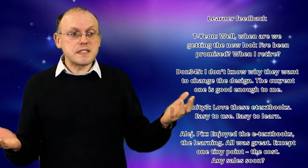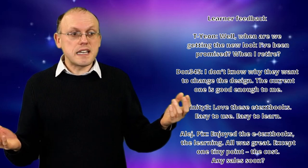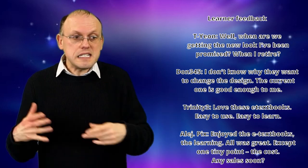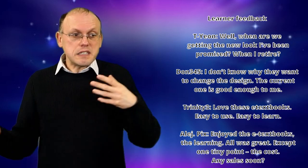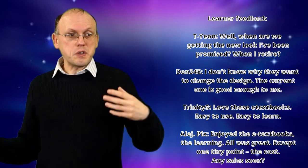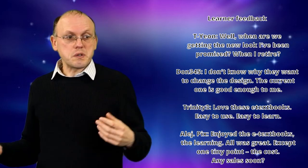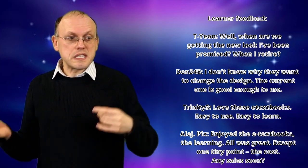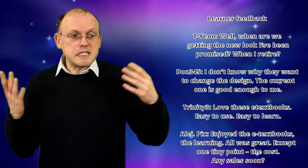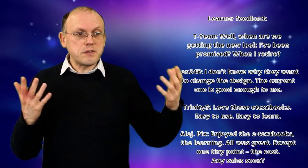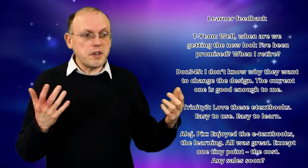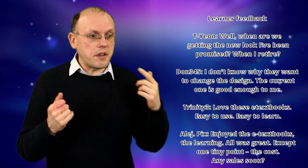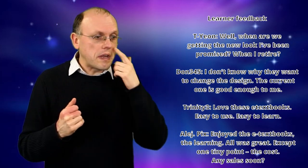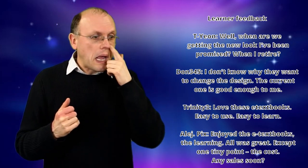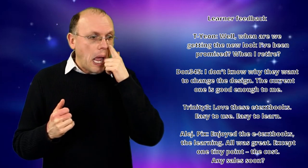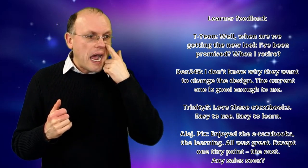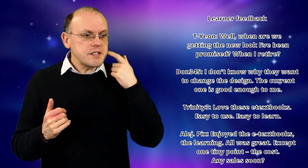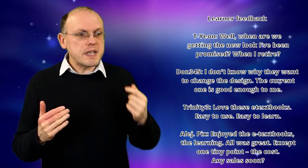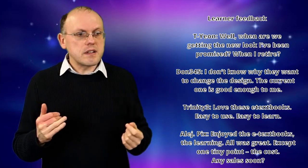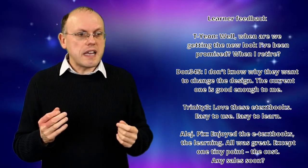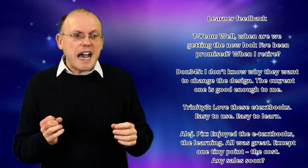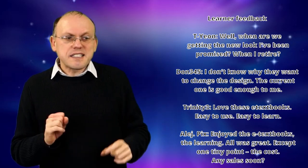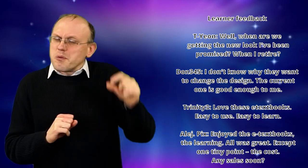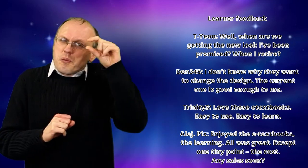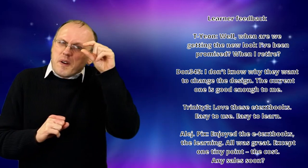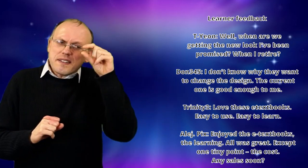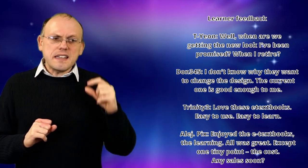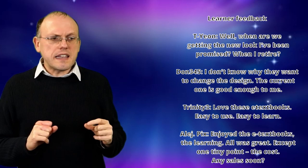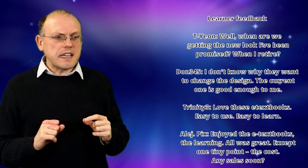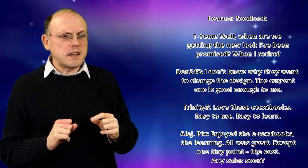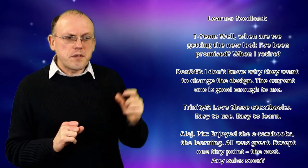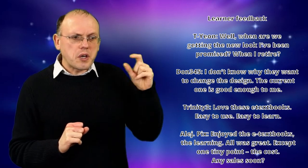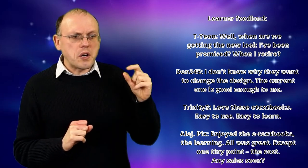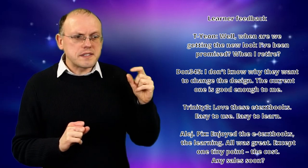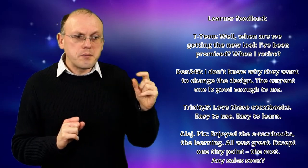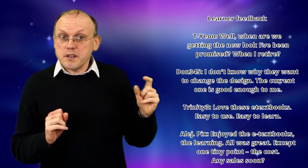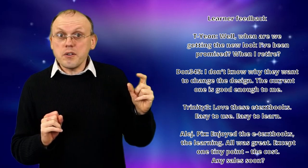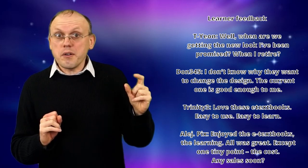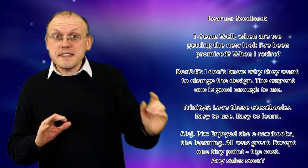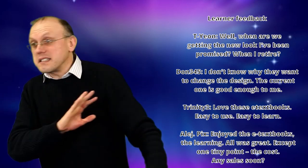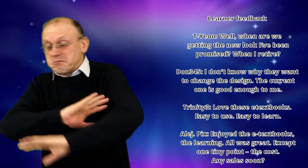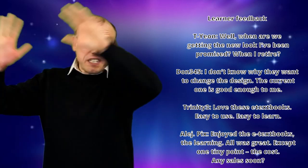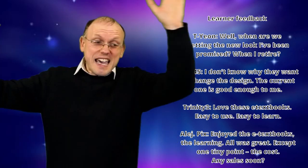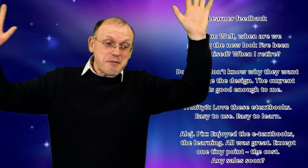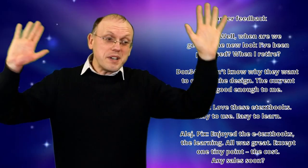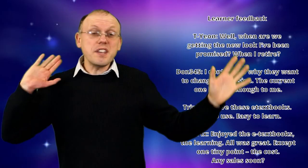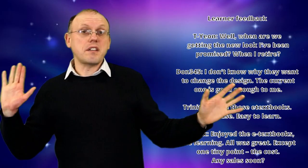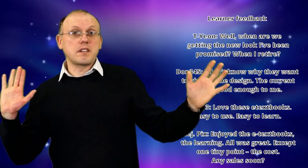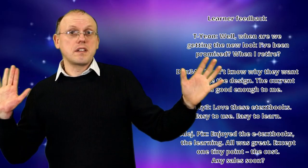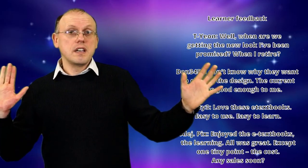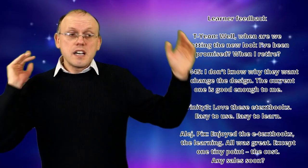easy to use, easy to learn. LHPX only has one tiny negative, the cost, but all the rest, yeah, brilliant. So we've